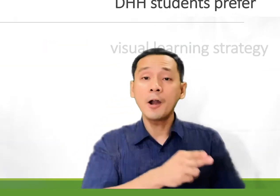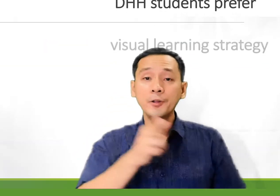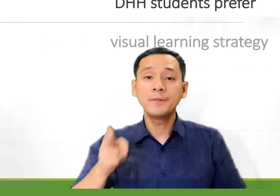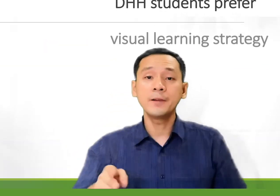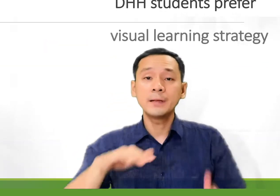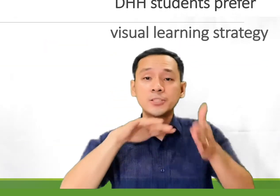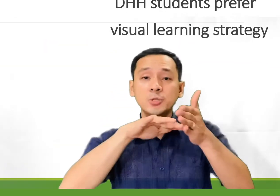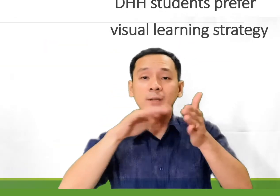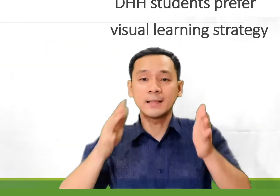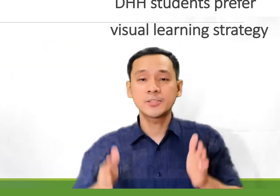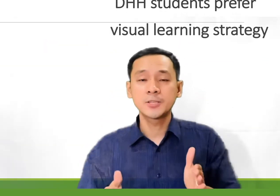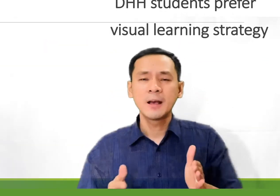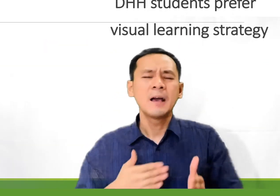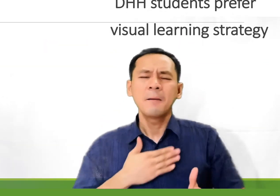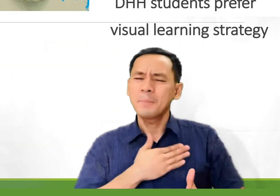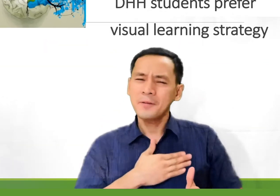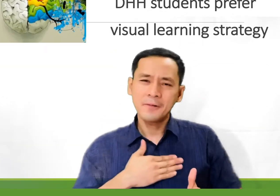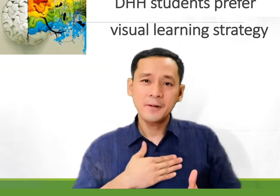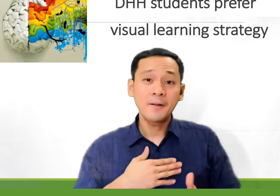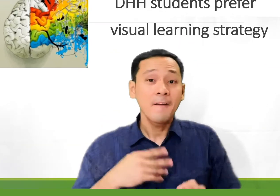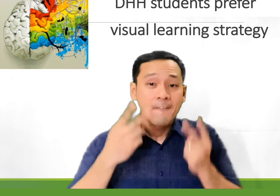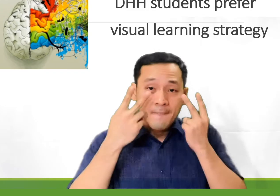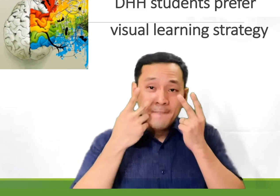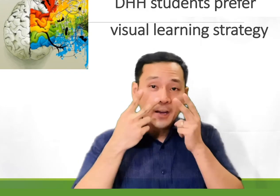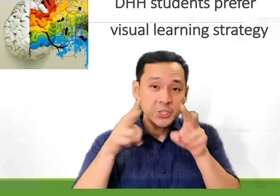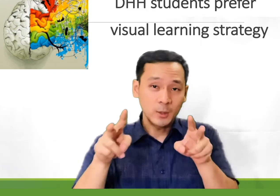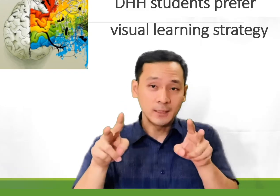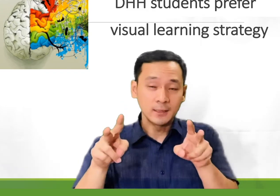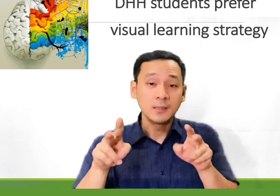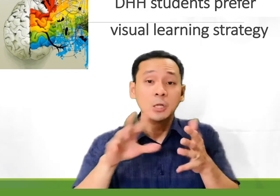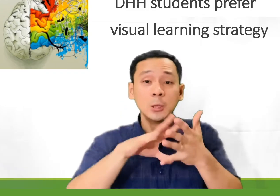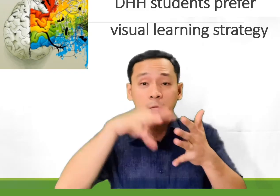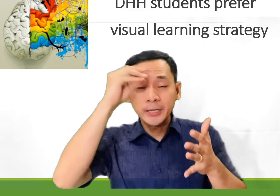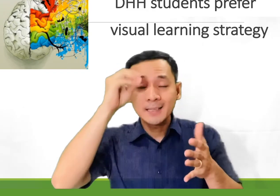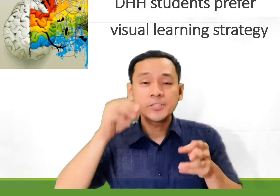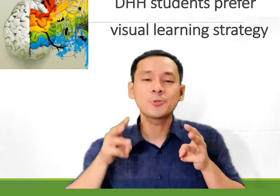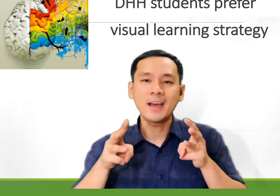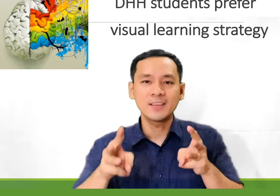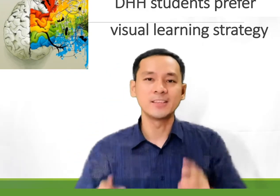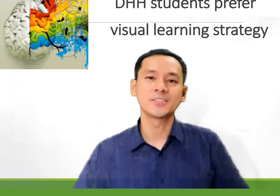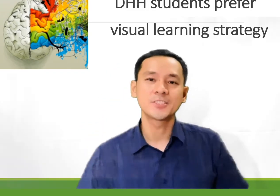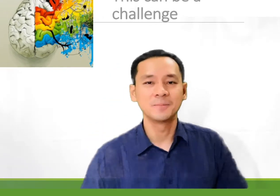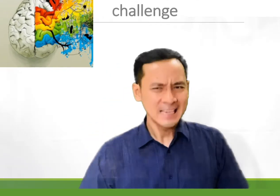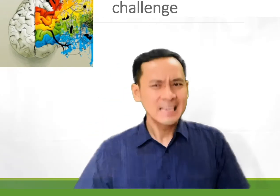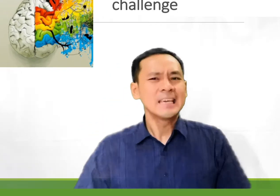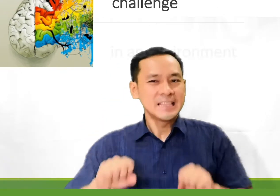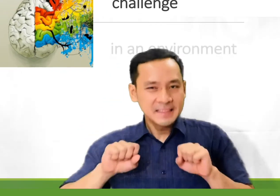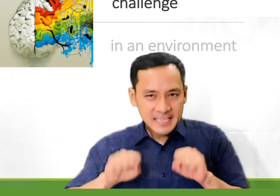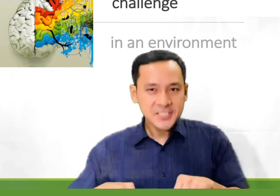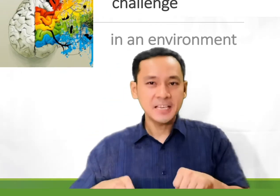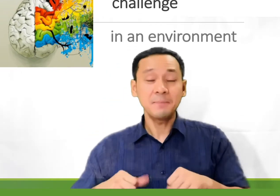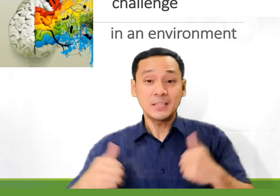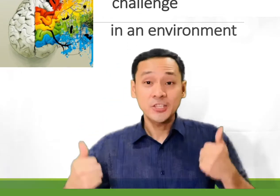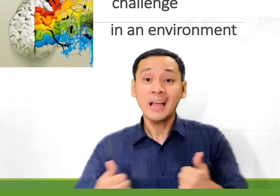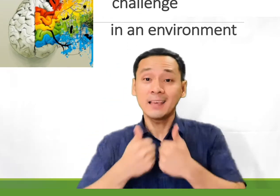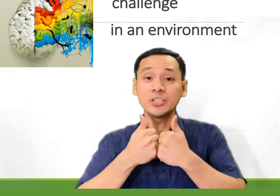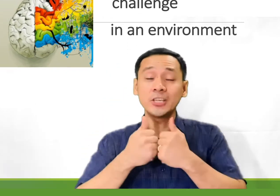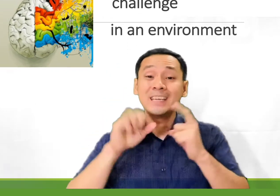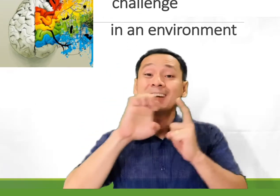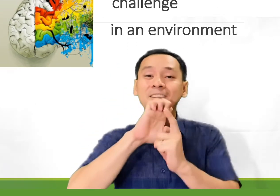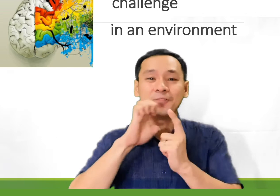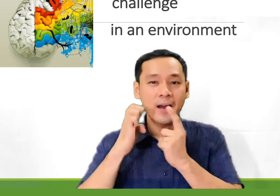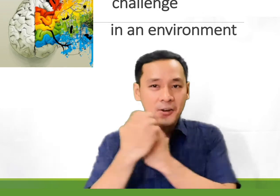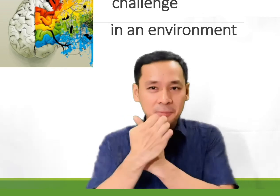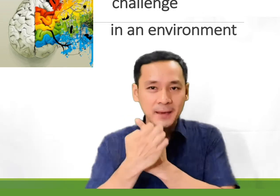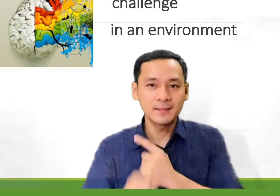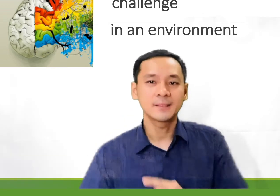and hard of hearing students prefer visual learning strategies. This can be challenged